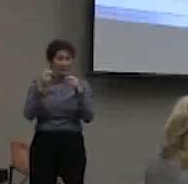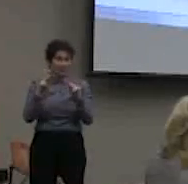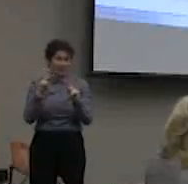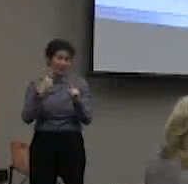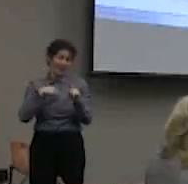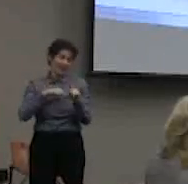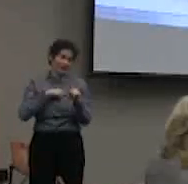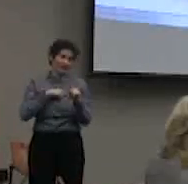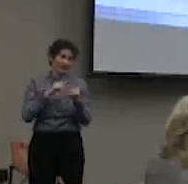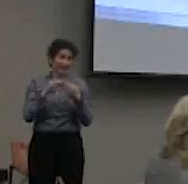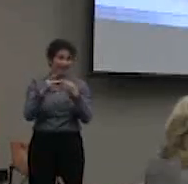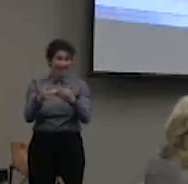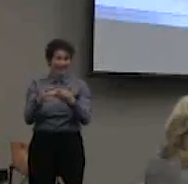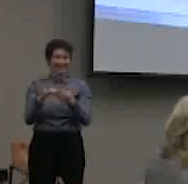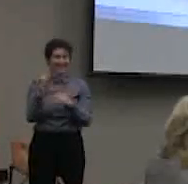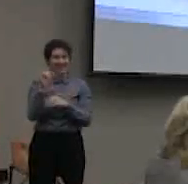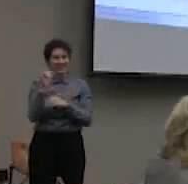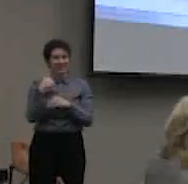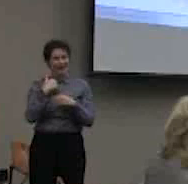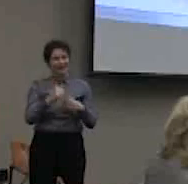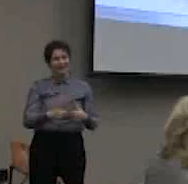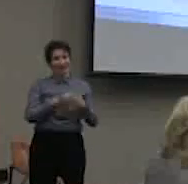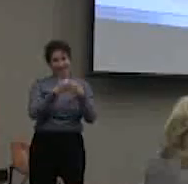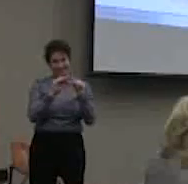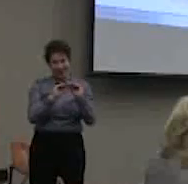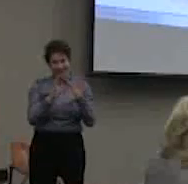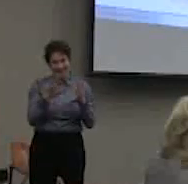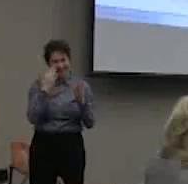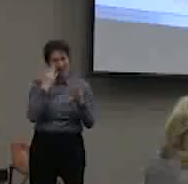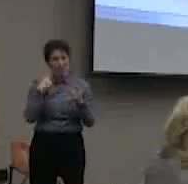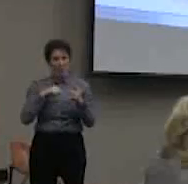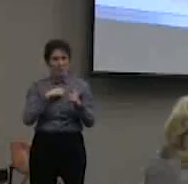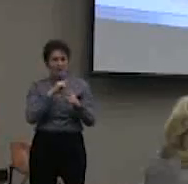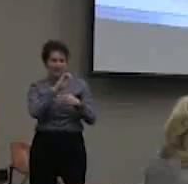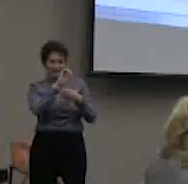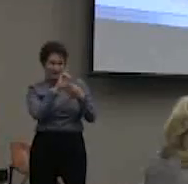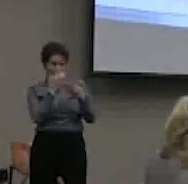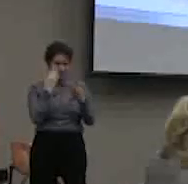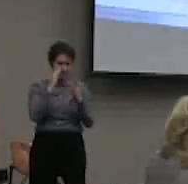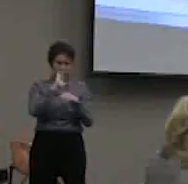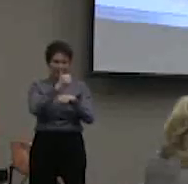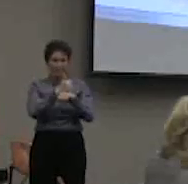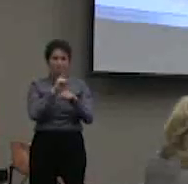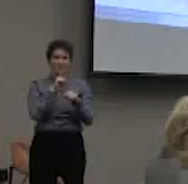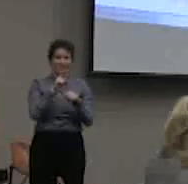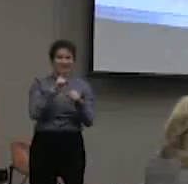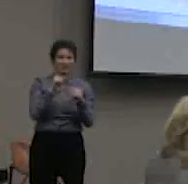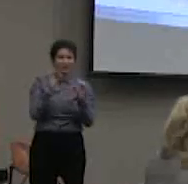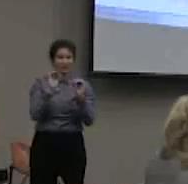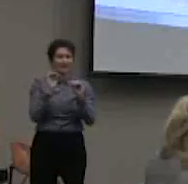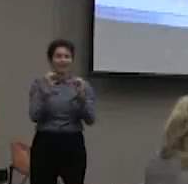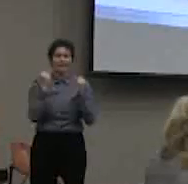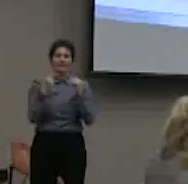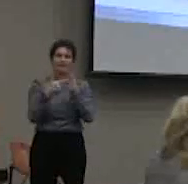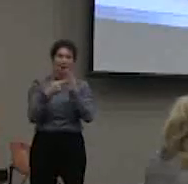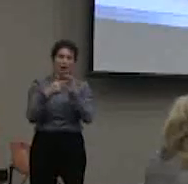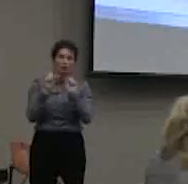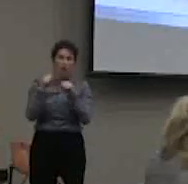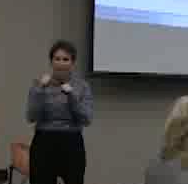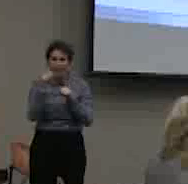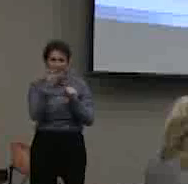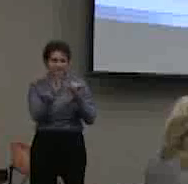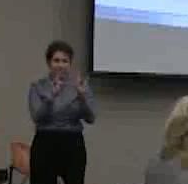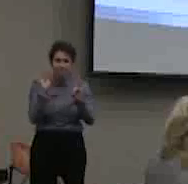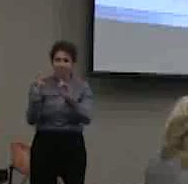to lead. It also comes with the challenge of, you know, we're designing this and there aren't endless models for us to pick and choose